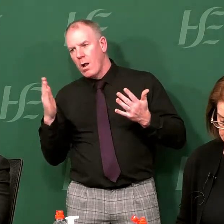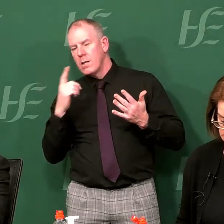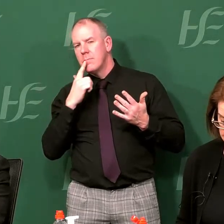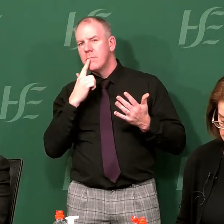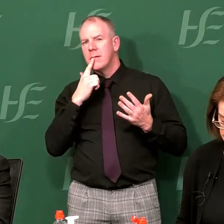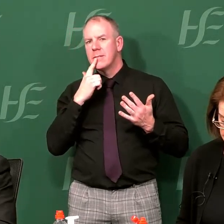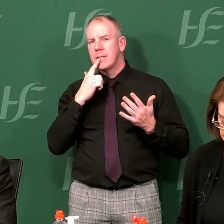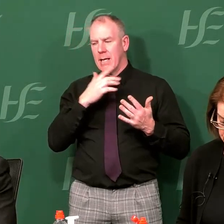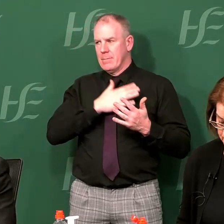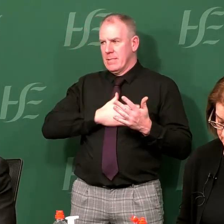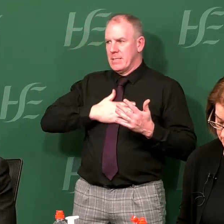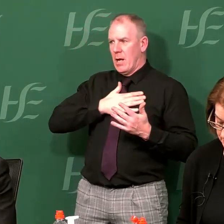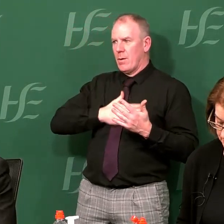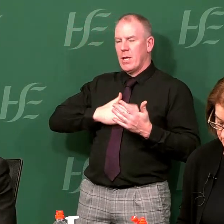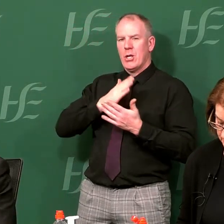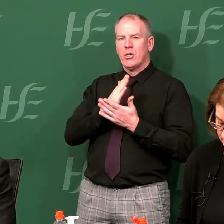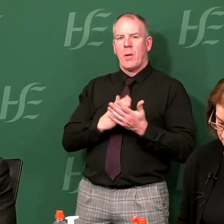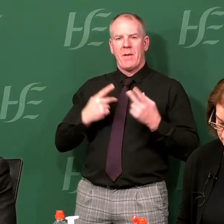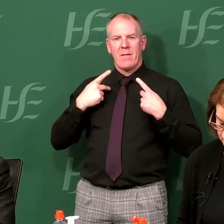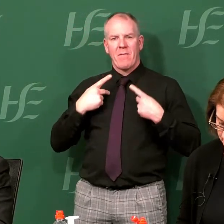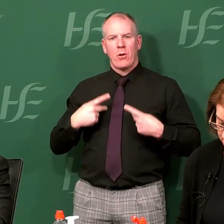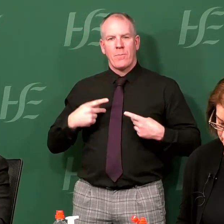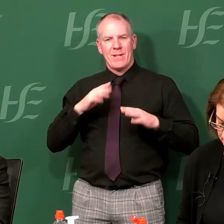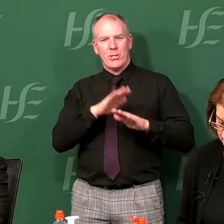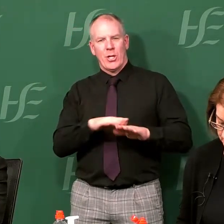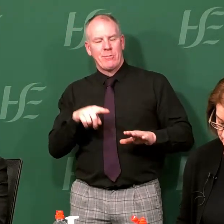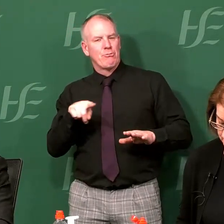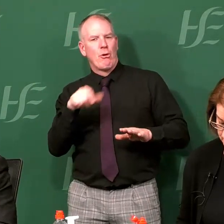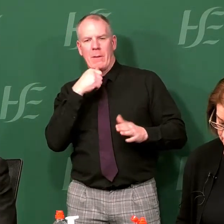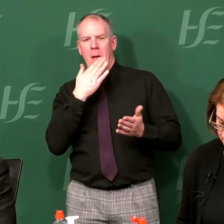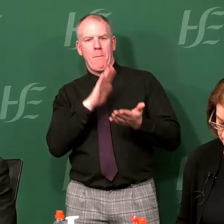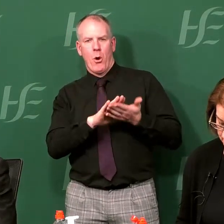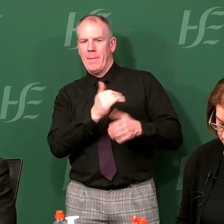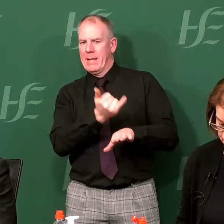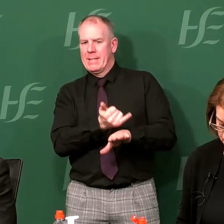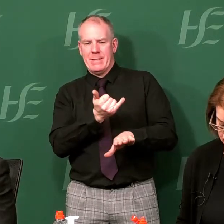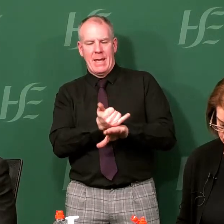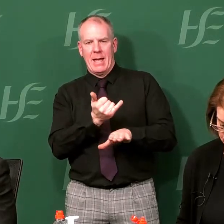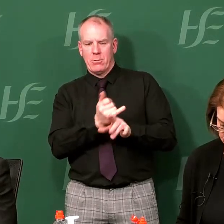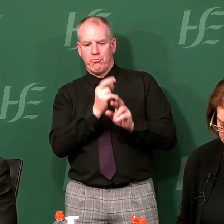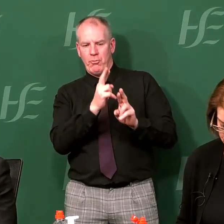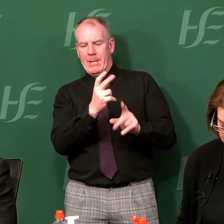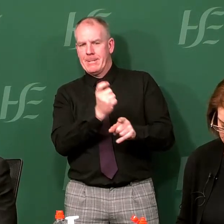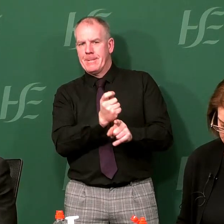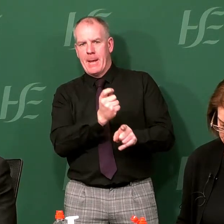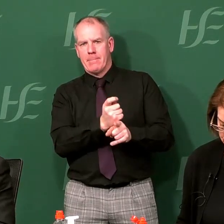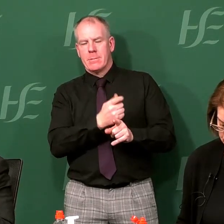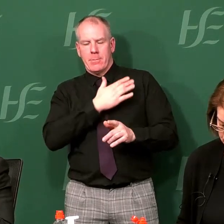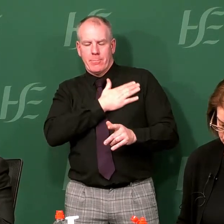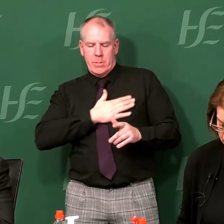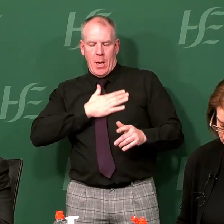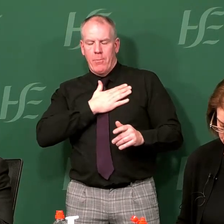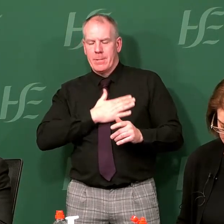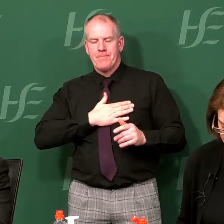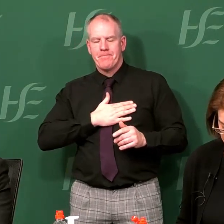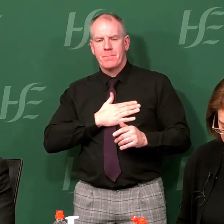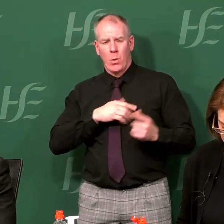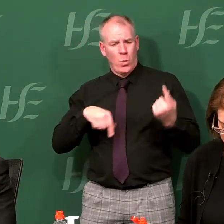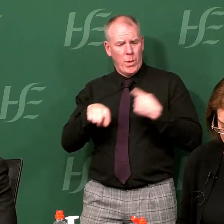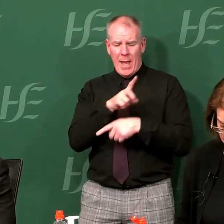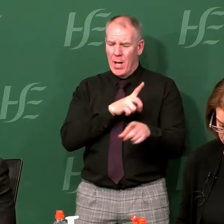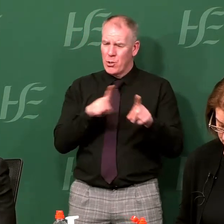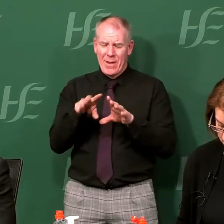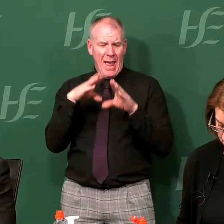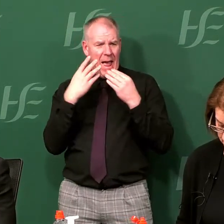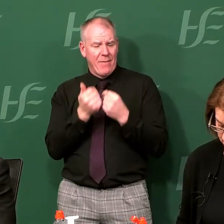obviously I'm extremely sorry that some of the vulnerable kids didn't get their appointment in the appropriate time they should have, because we are doing everything we